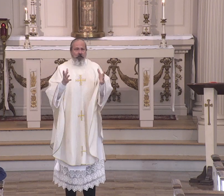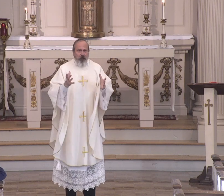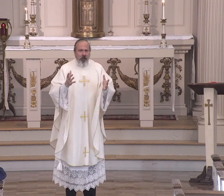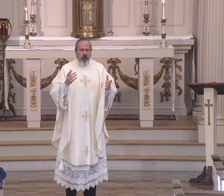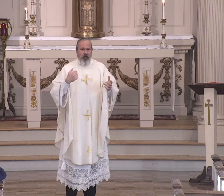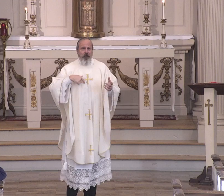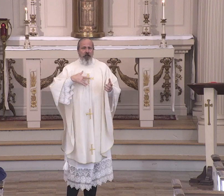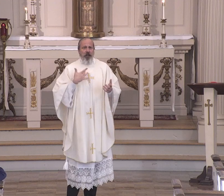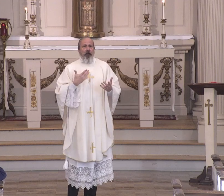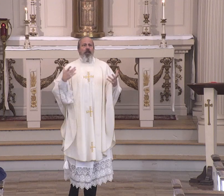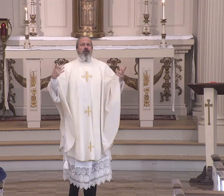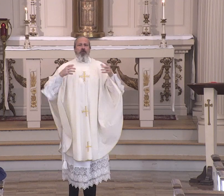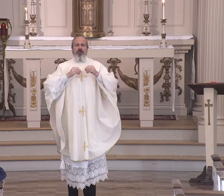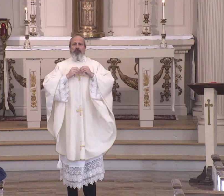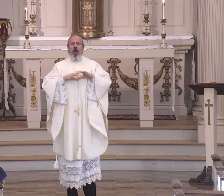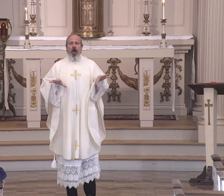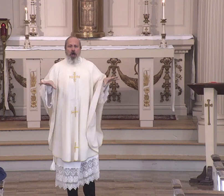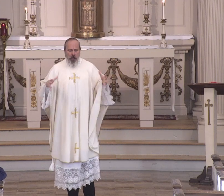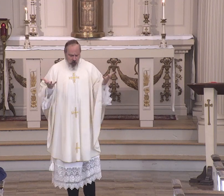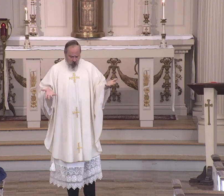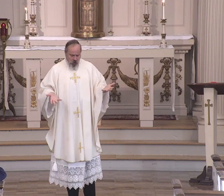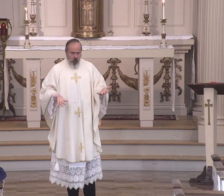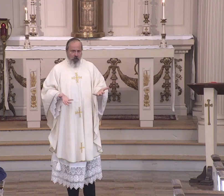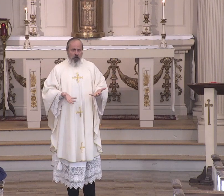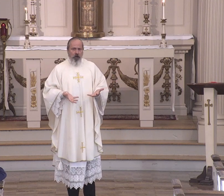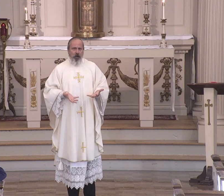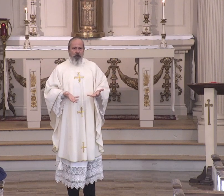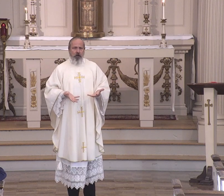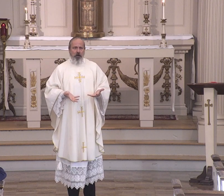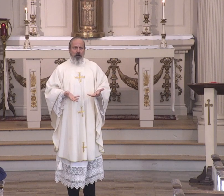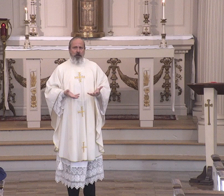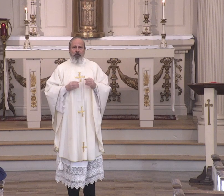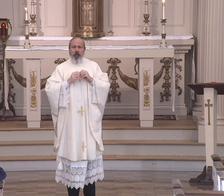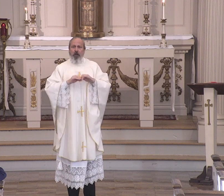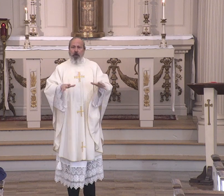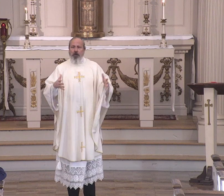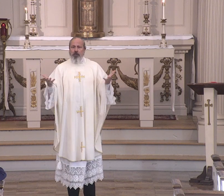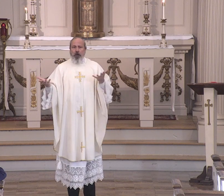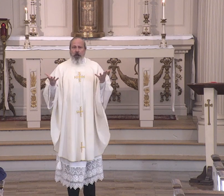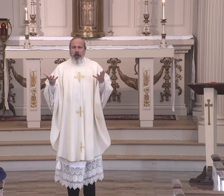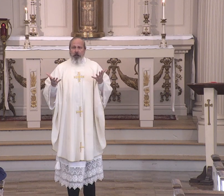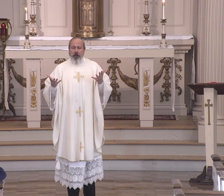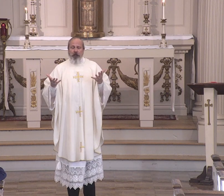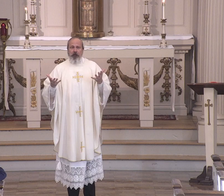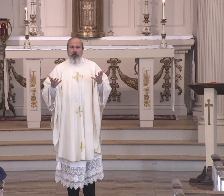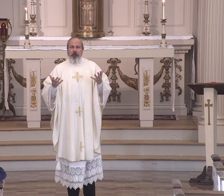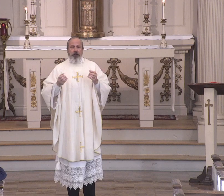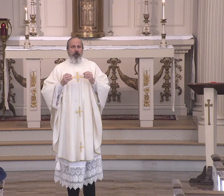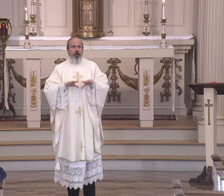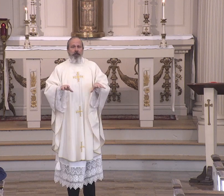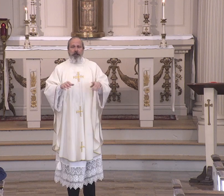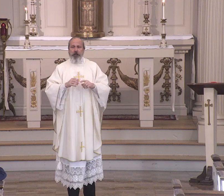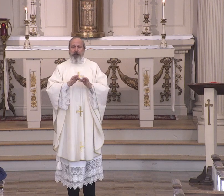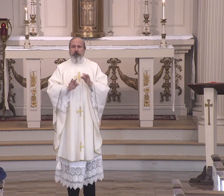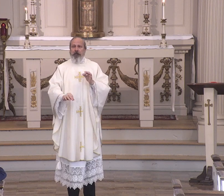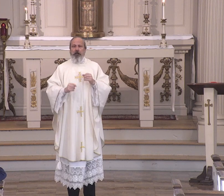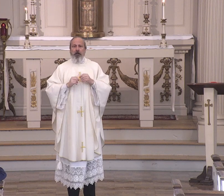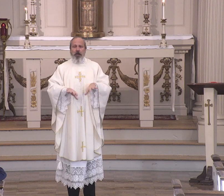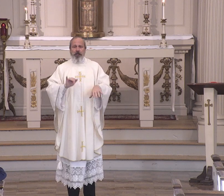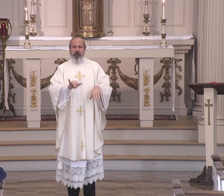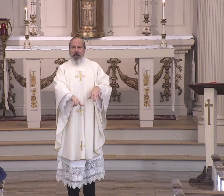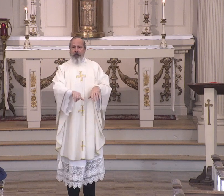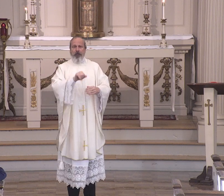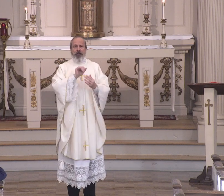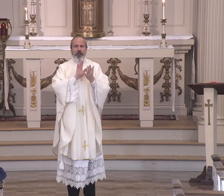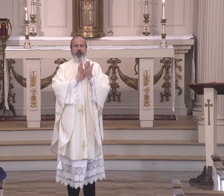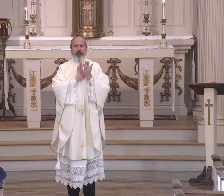And we would all grieve if the baby's lost before it's born, if it dies in the womb.